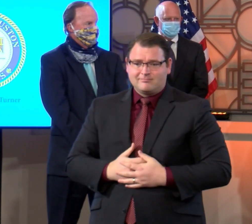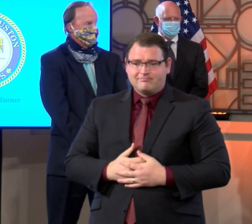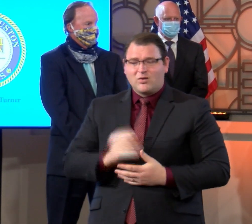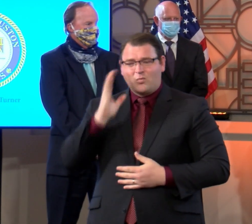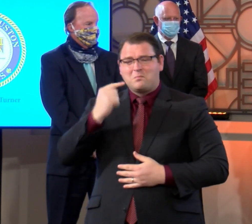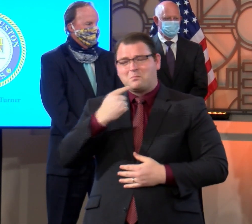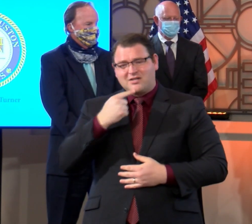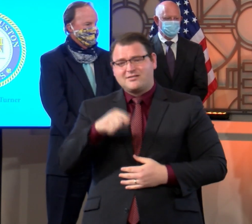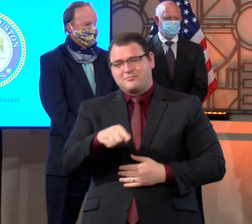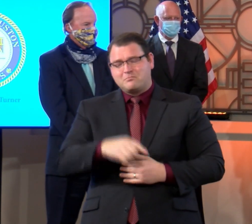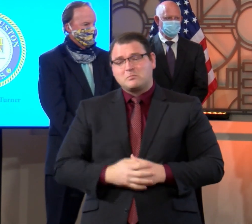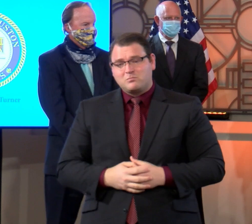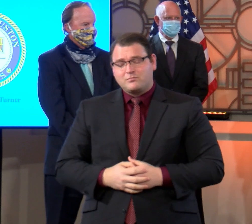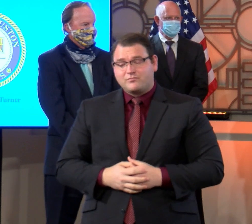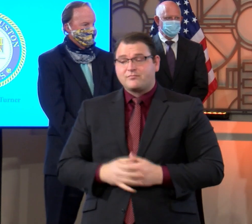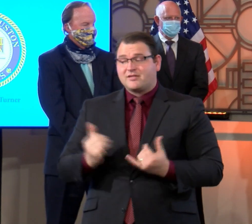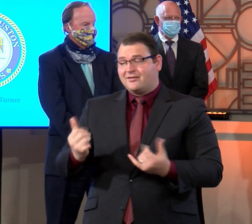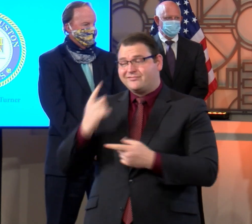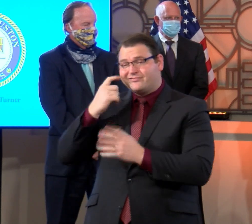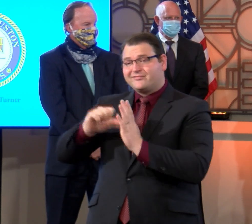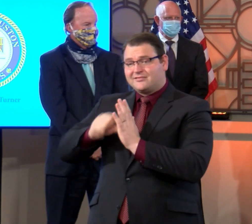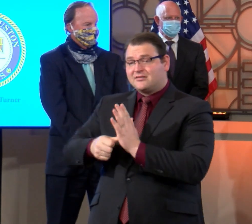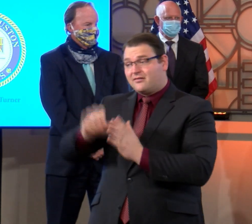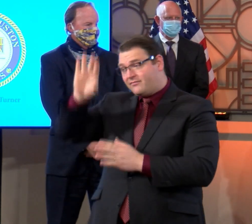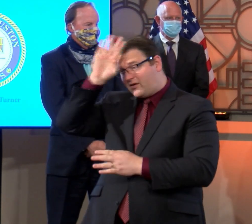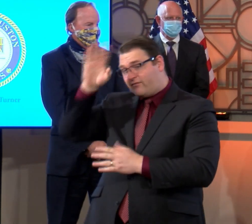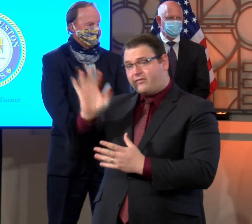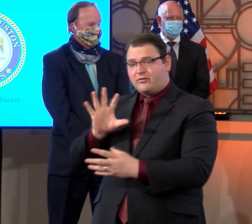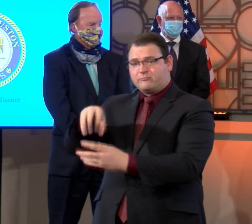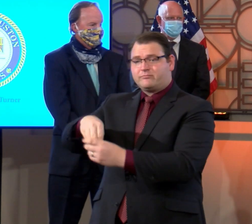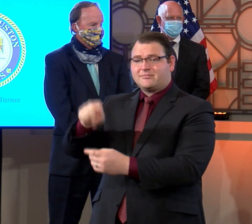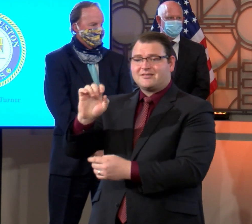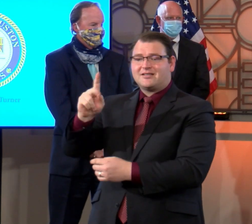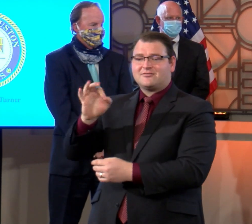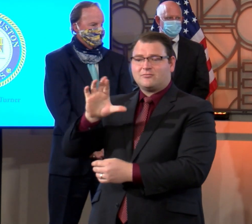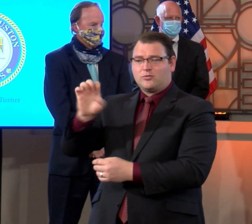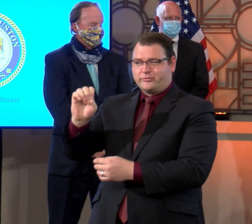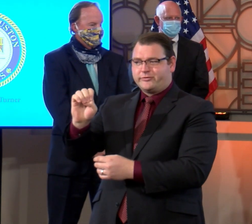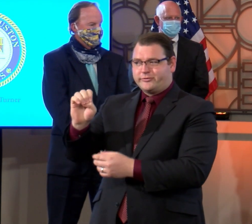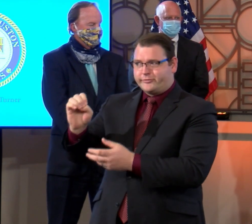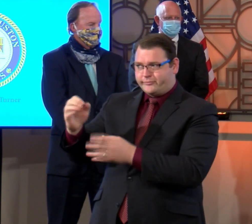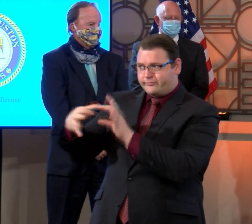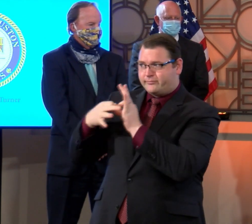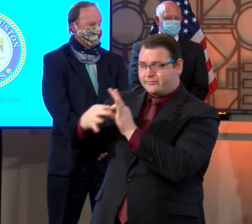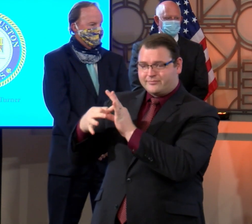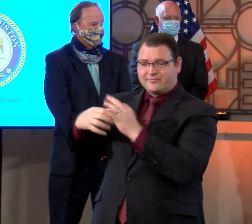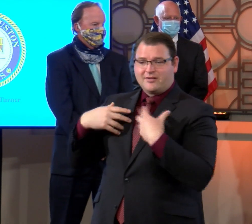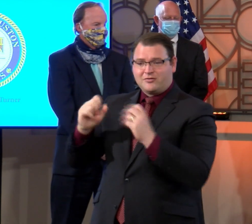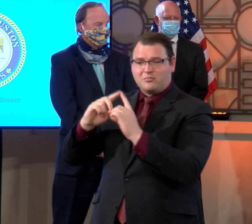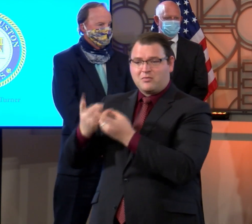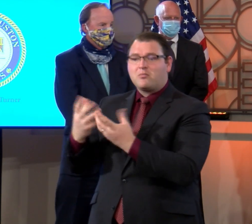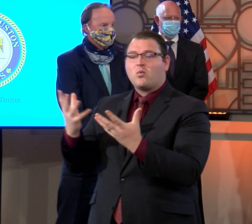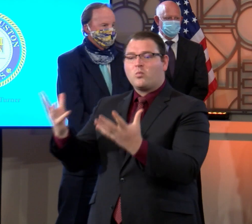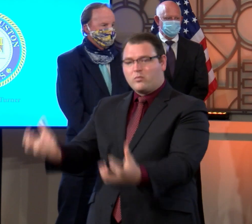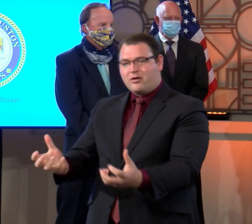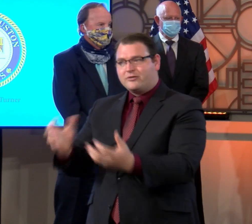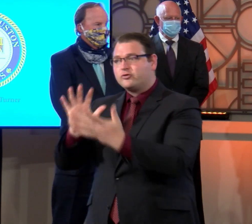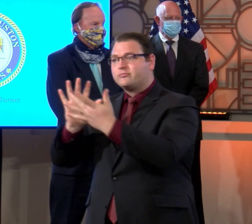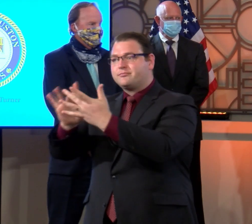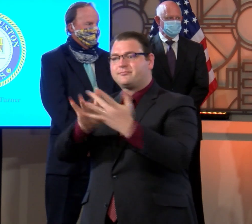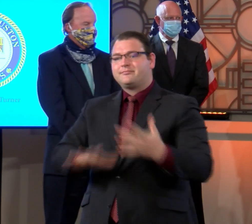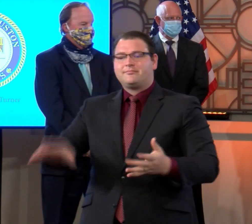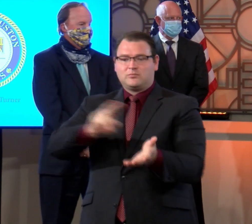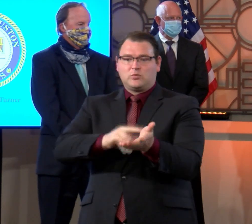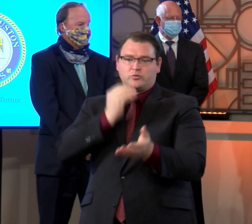Dr. Peirce has mentioned. The fire department has participated in a task force with the health department to go out and visit the nursing homes in our